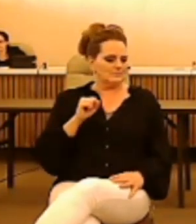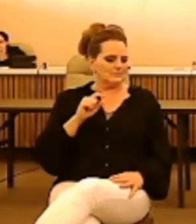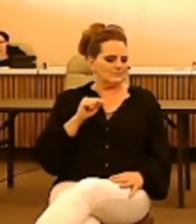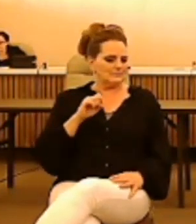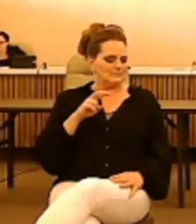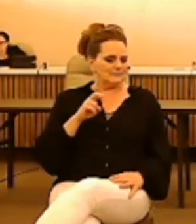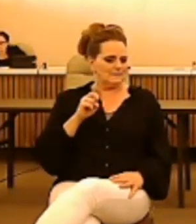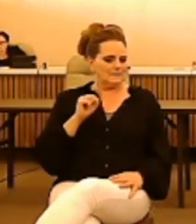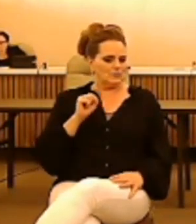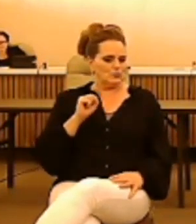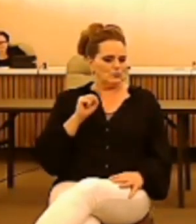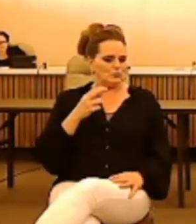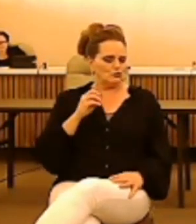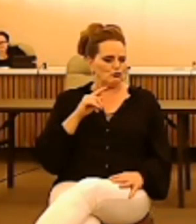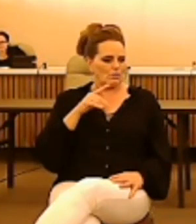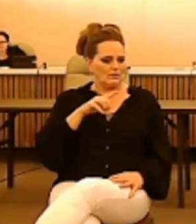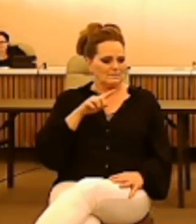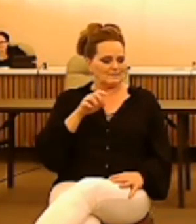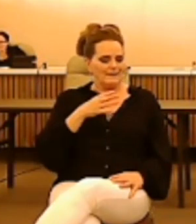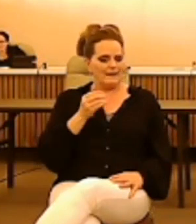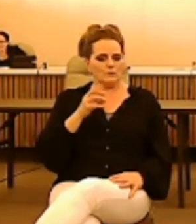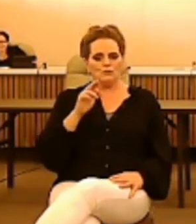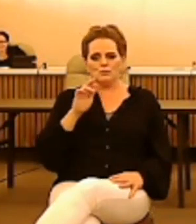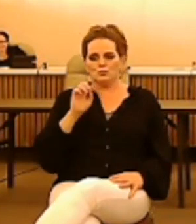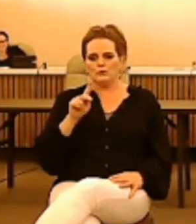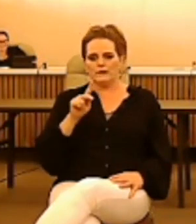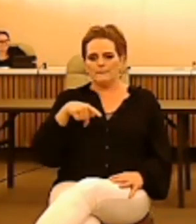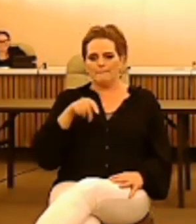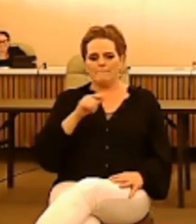Page. SS and RP. Oh, there it is. Okay.